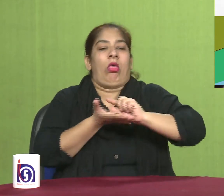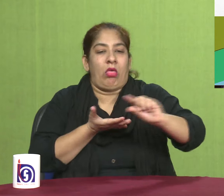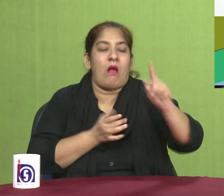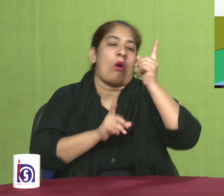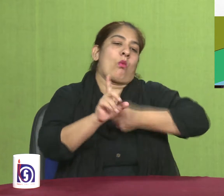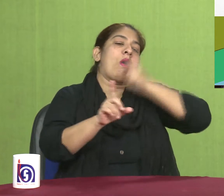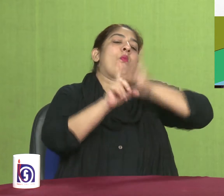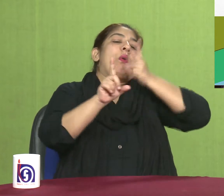cycle.